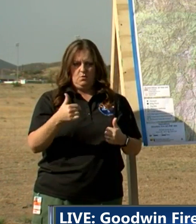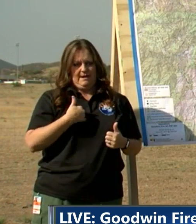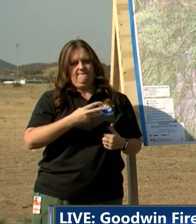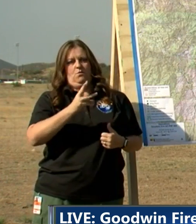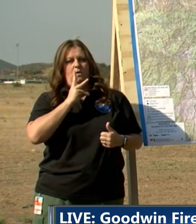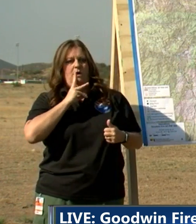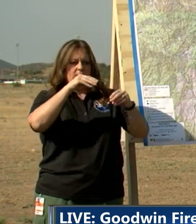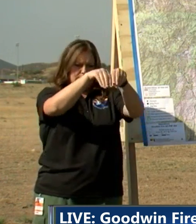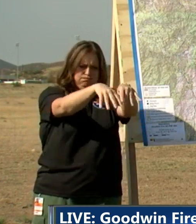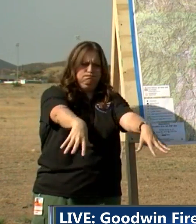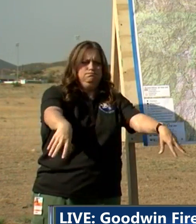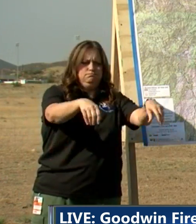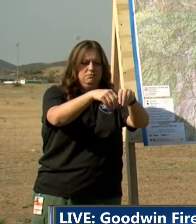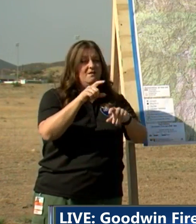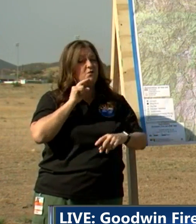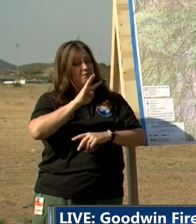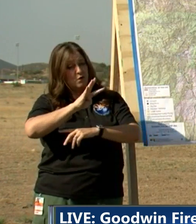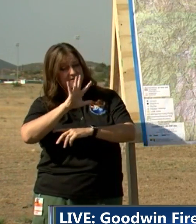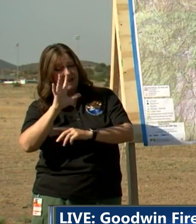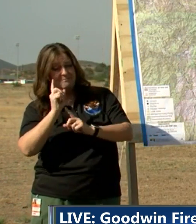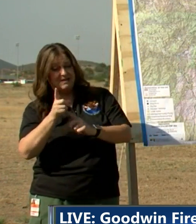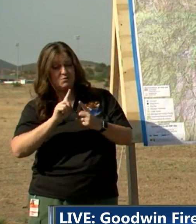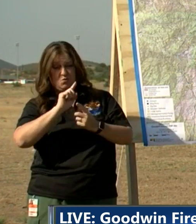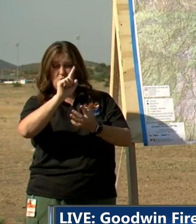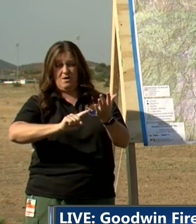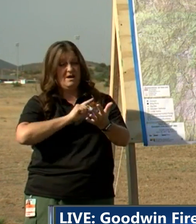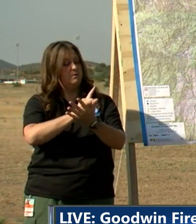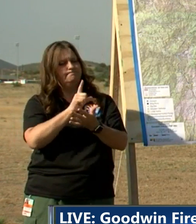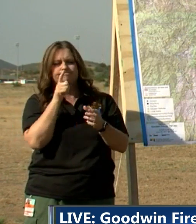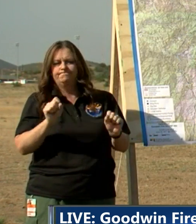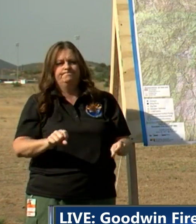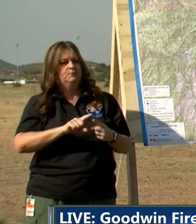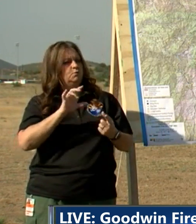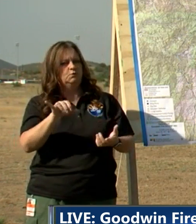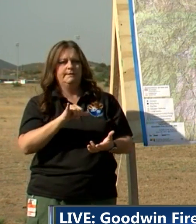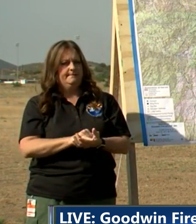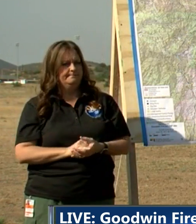work with. And for 45 minutes to an hour, we were unable to do that.